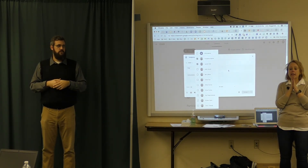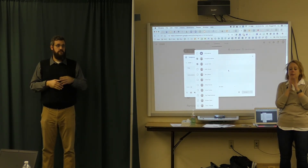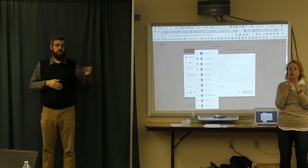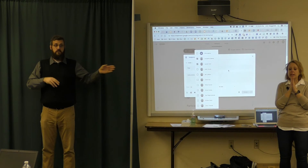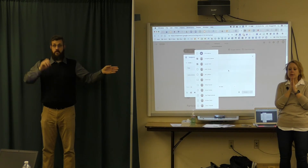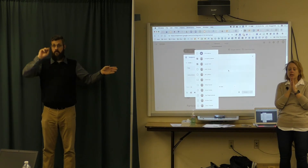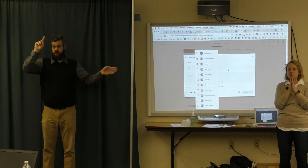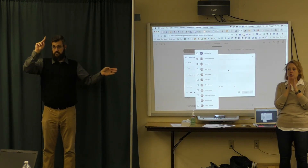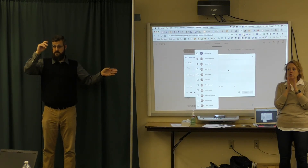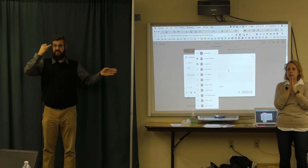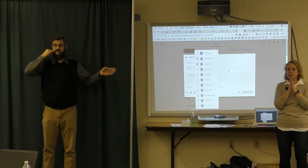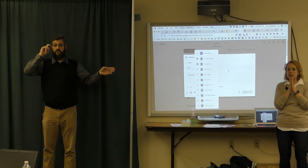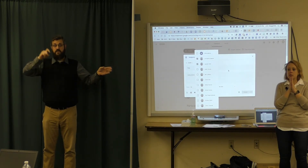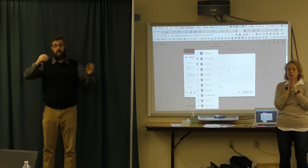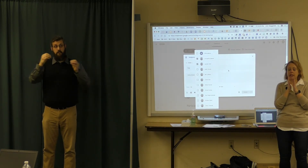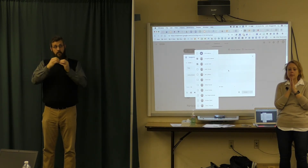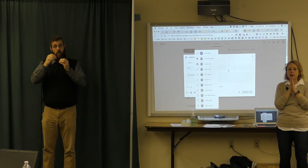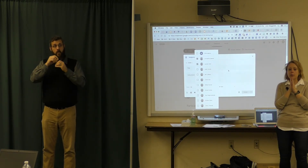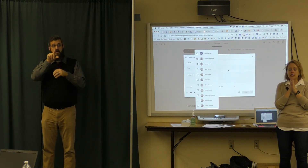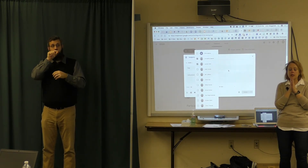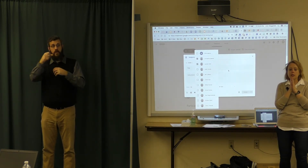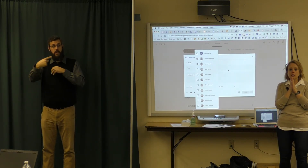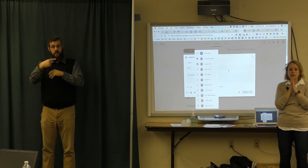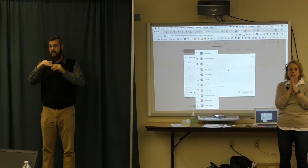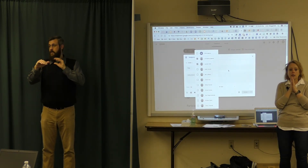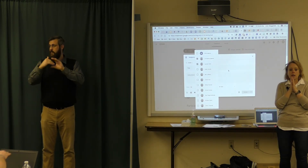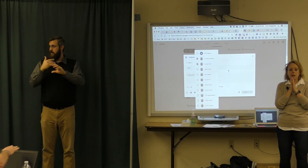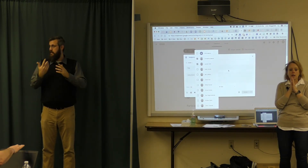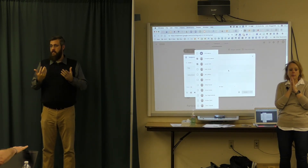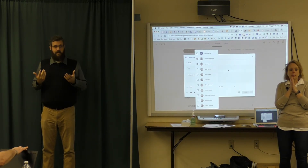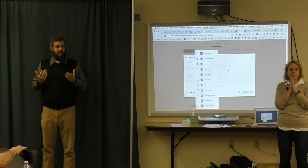Yeah. Okay, if you need me, you can tweet me, you can email me.